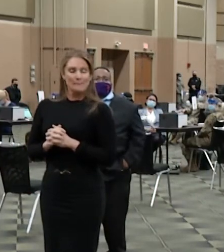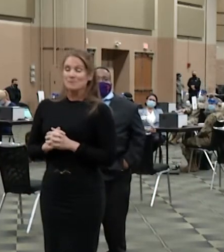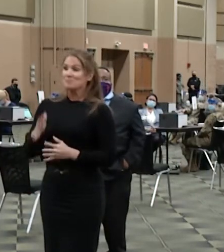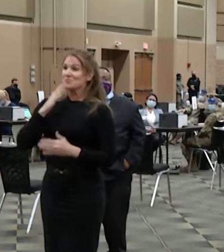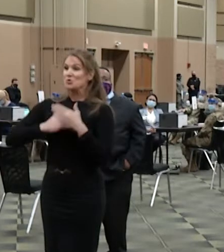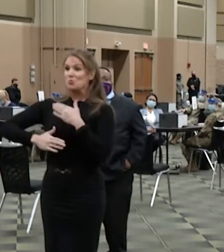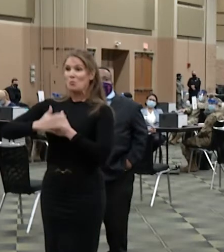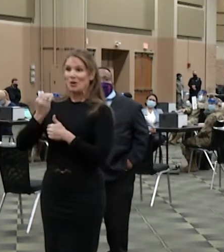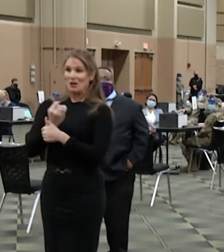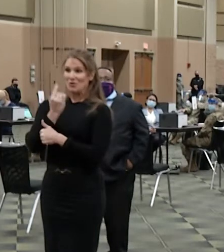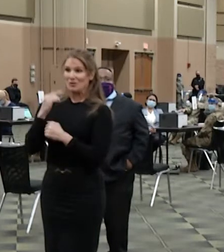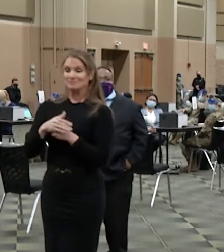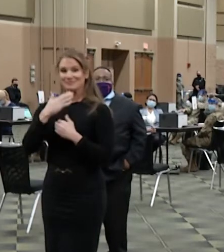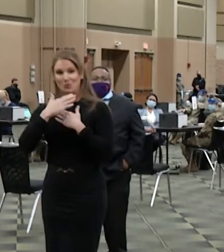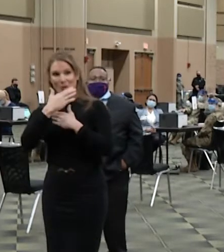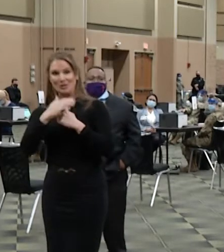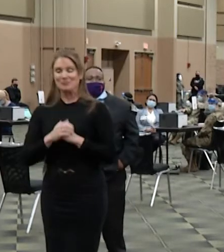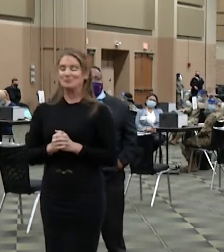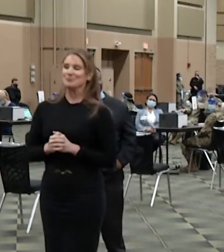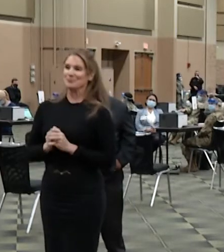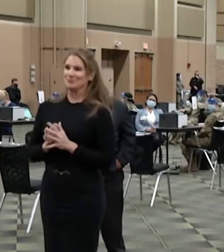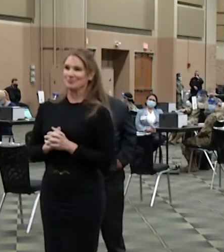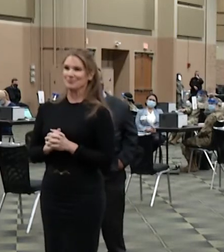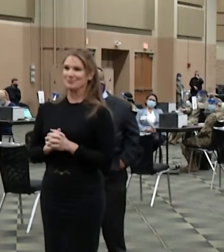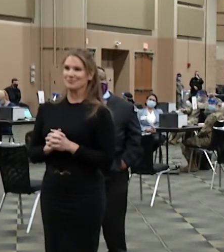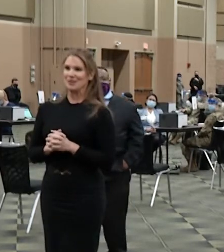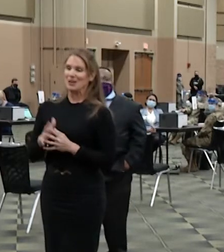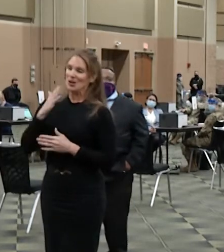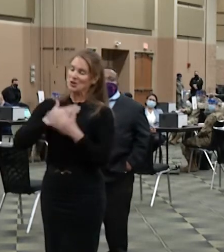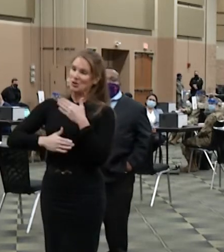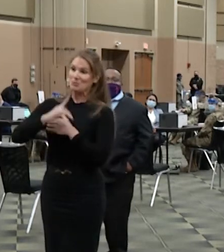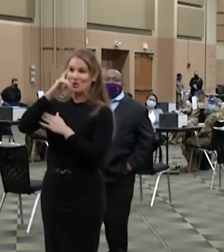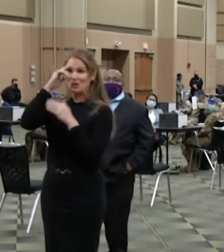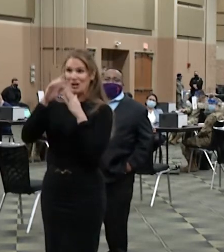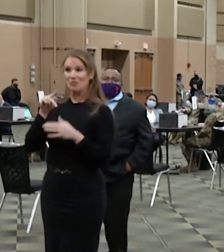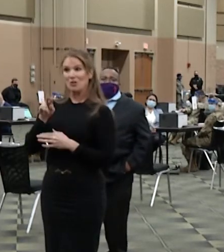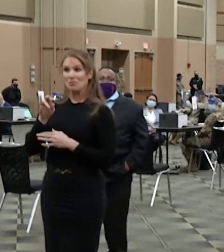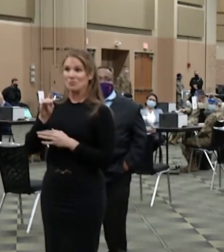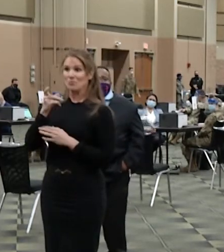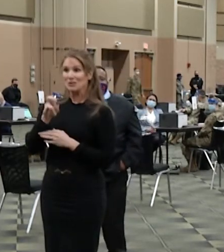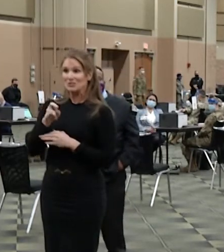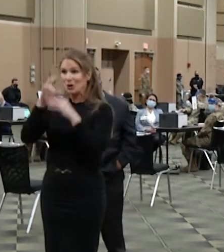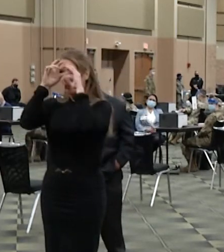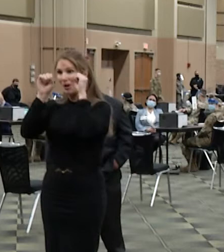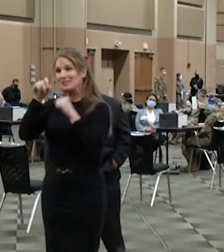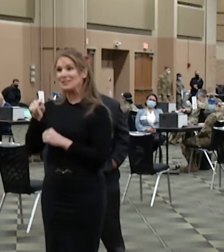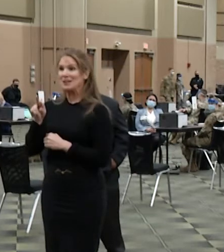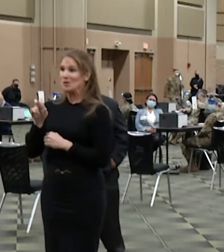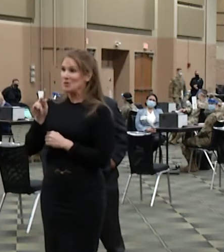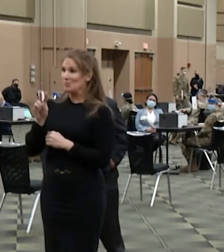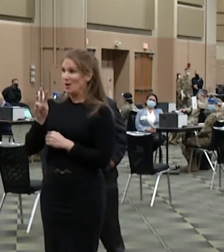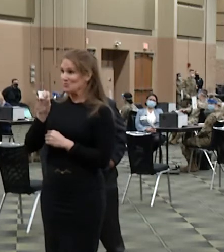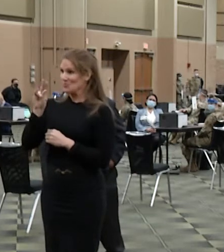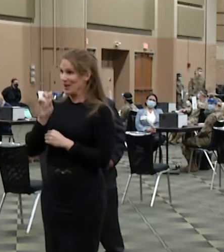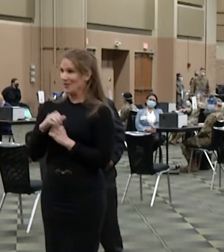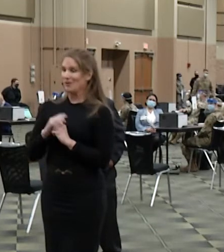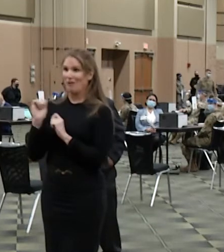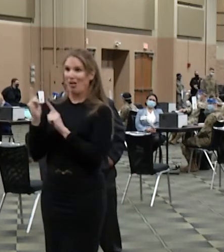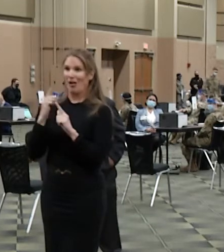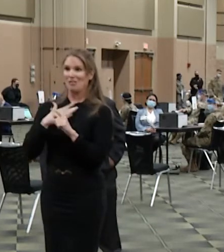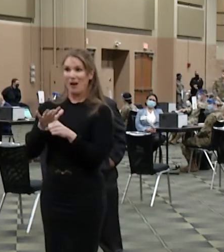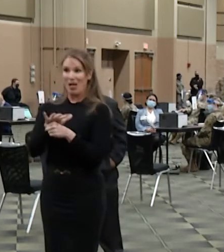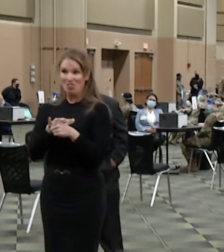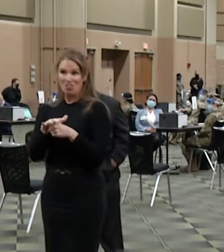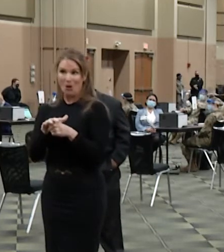Good morning, everyone. Good morning. Good morning to Governor Prtizker and President Preckwinkle and all of my